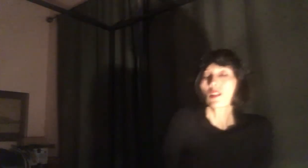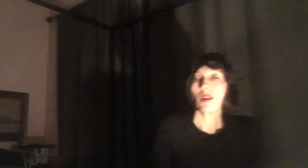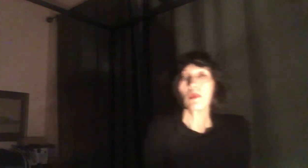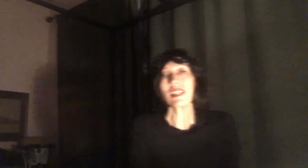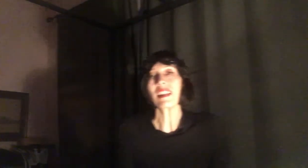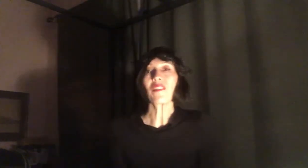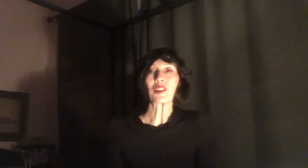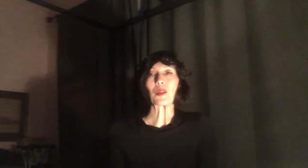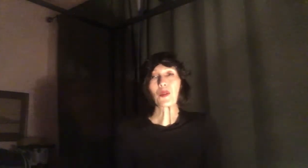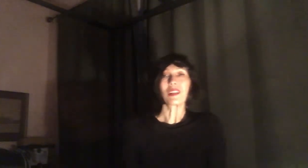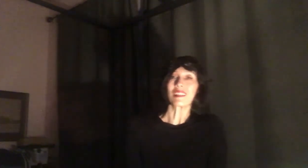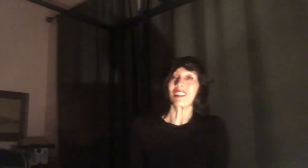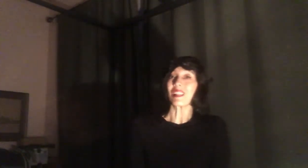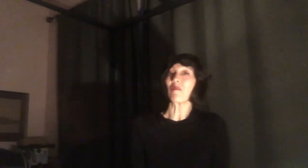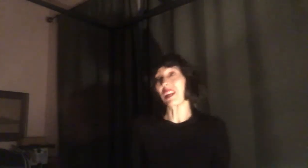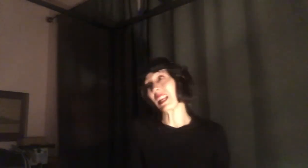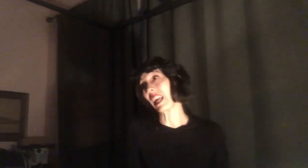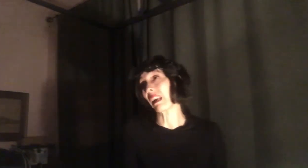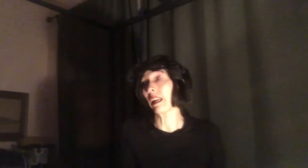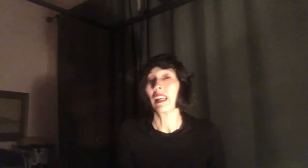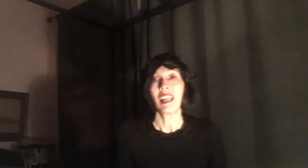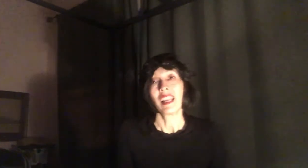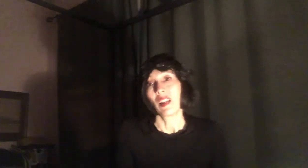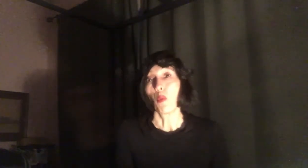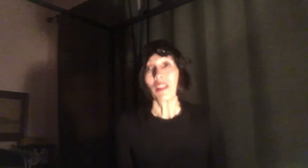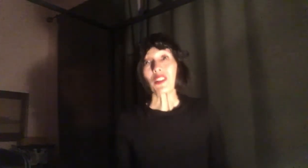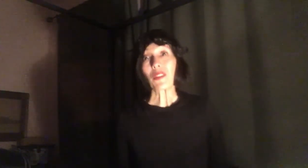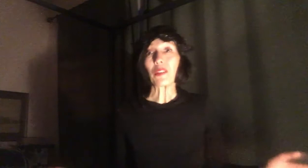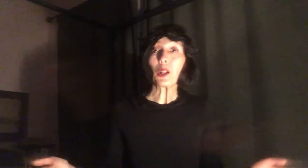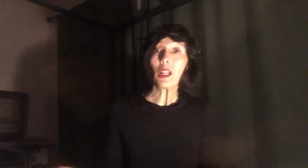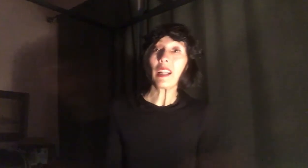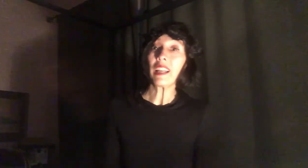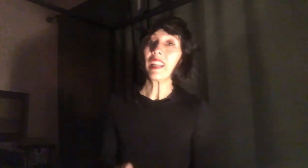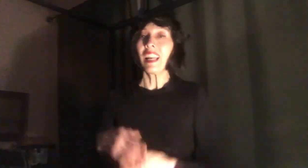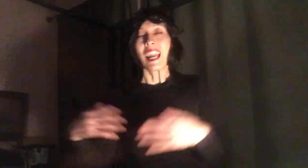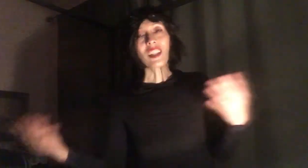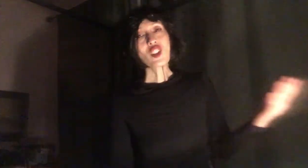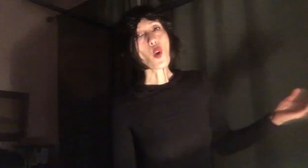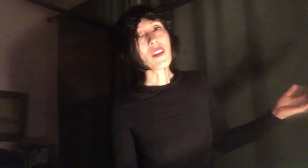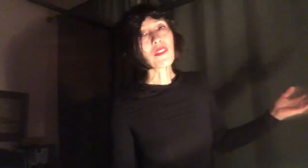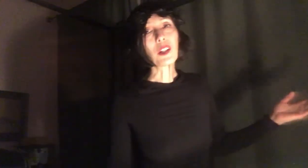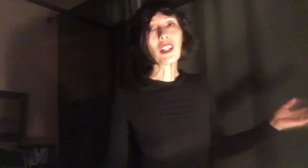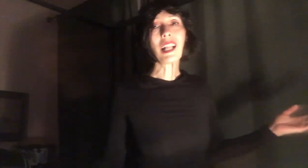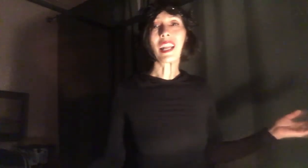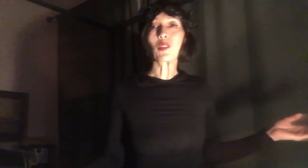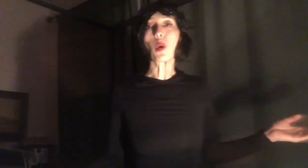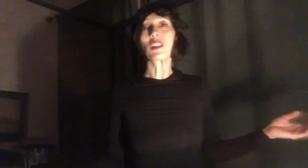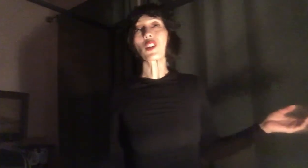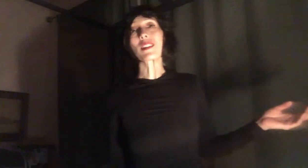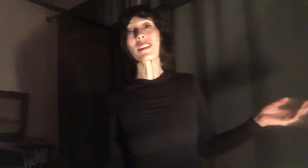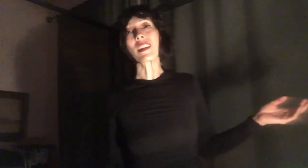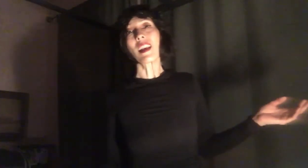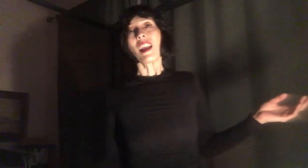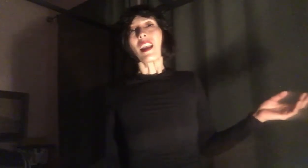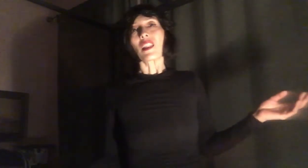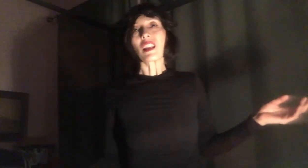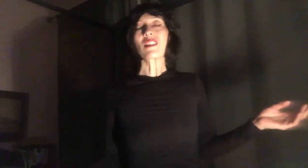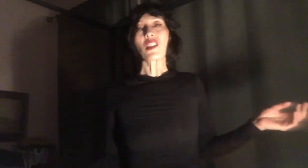I'm going to sing for you, since I'm feeling wonderful and joyful and wondrous this